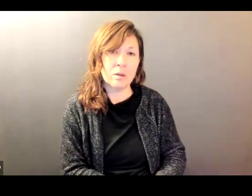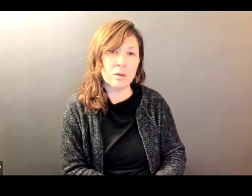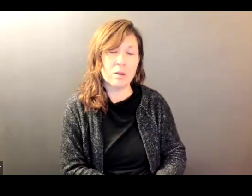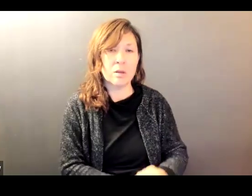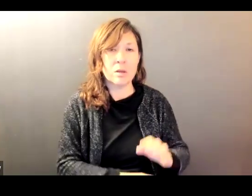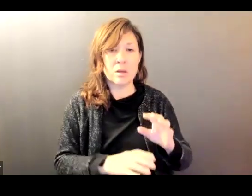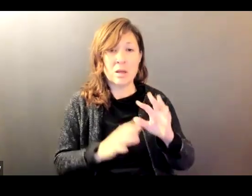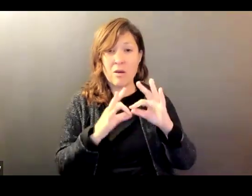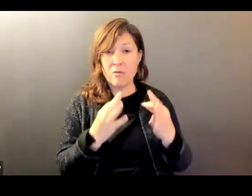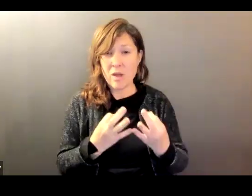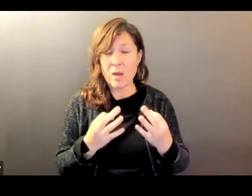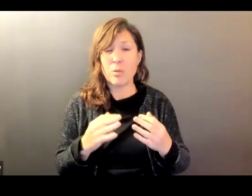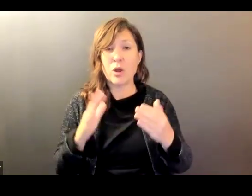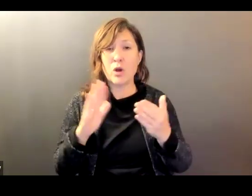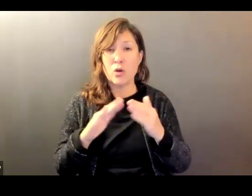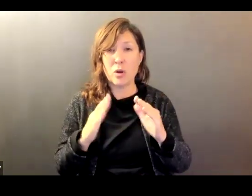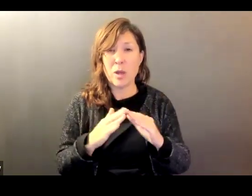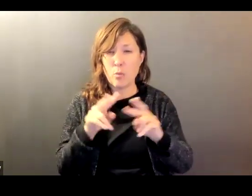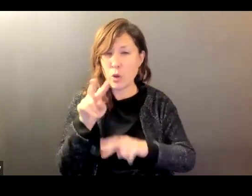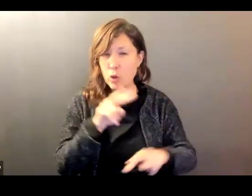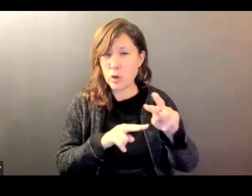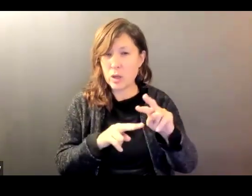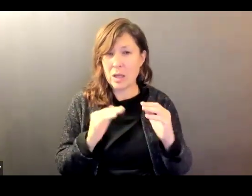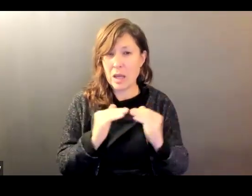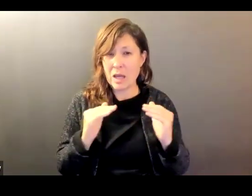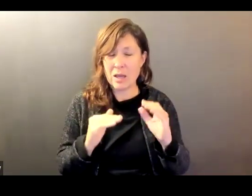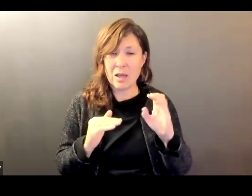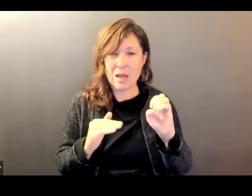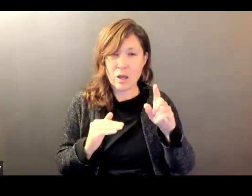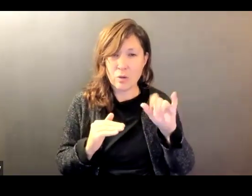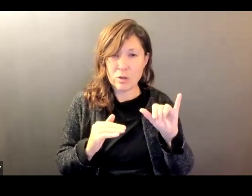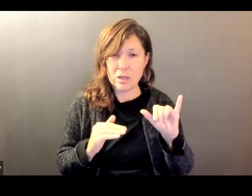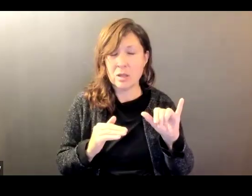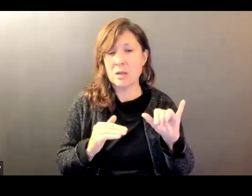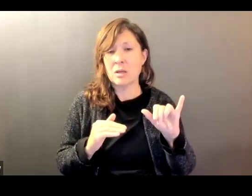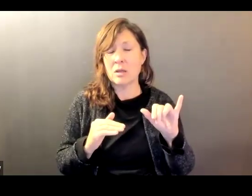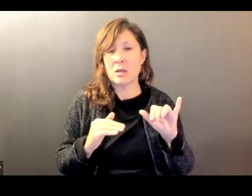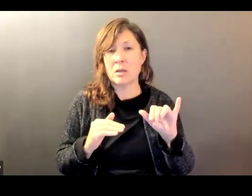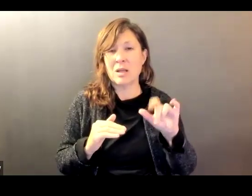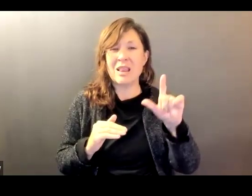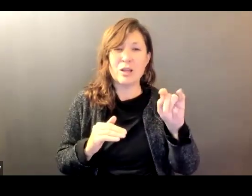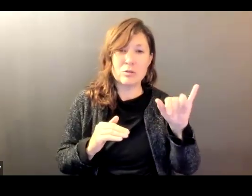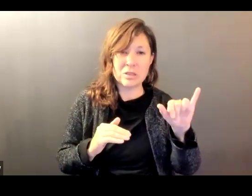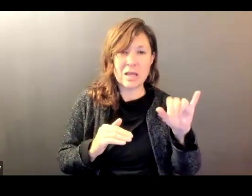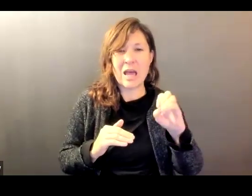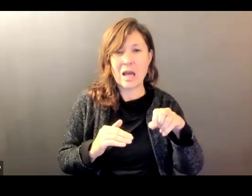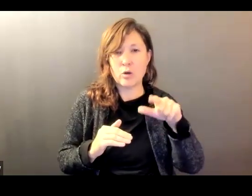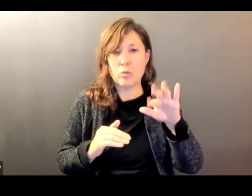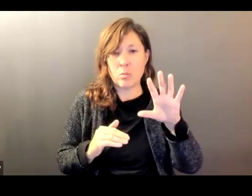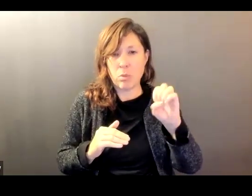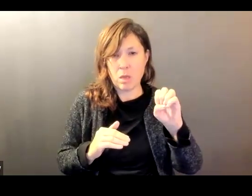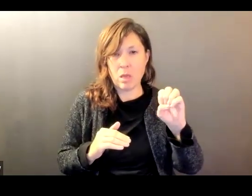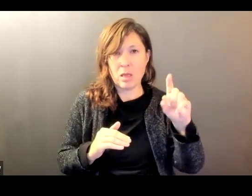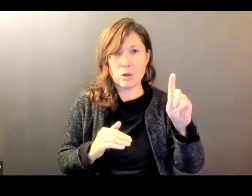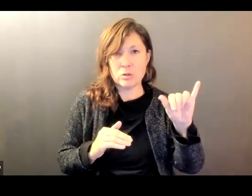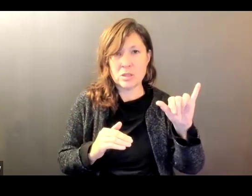regards to our equity literacy framework, understanding how we do our literacy through content and across all grade